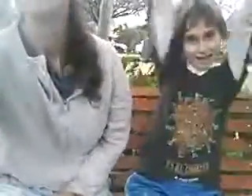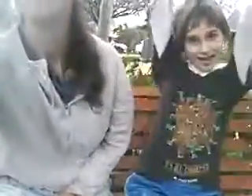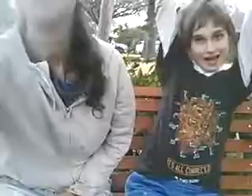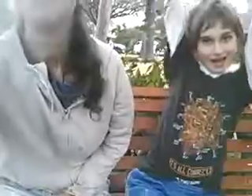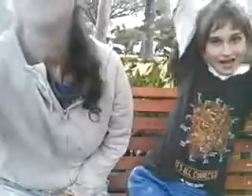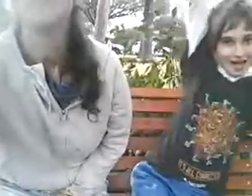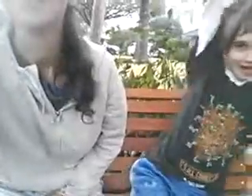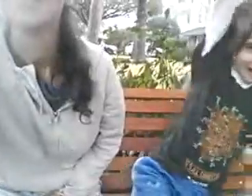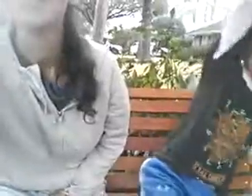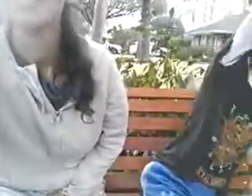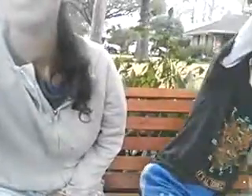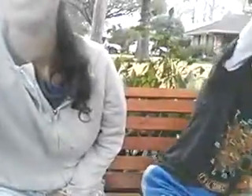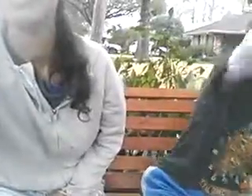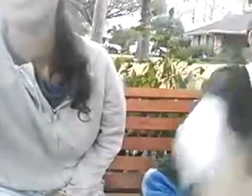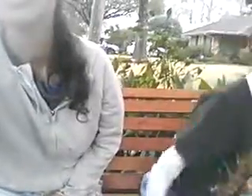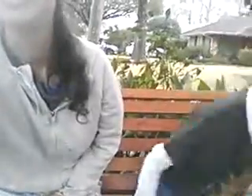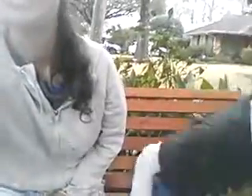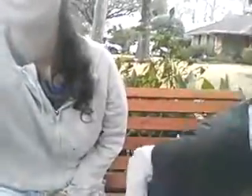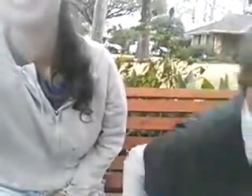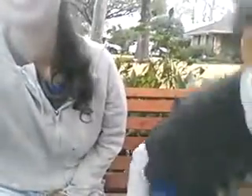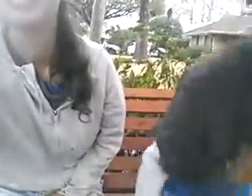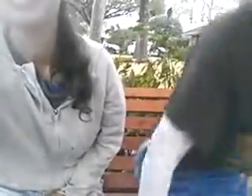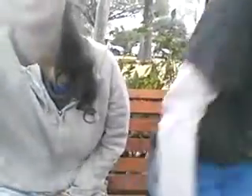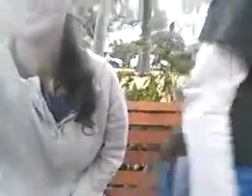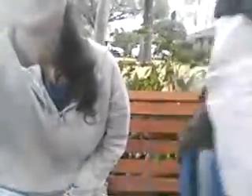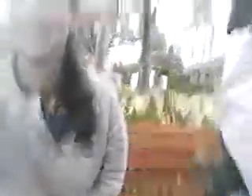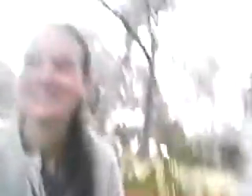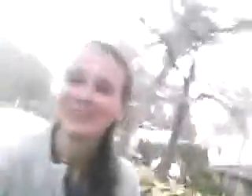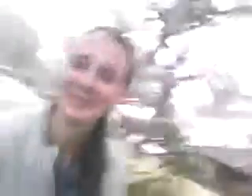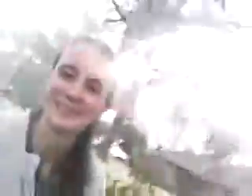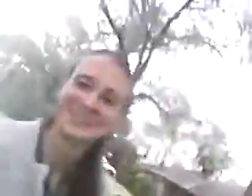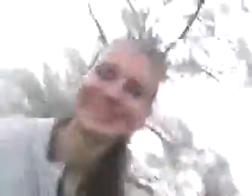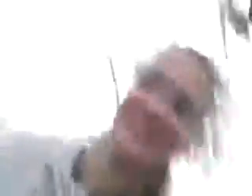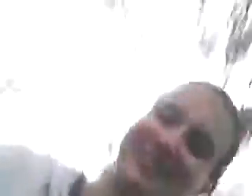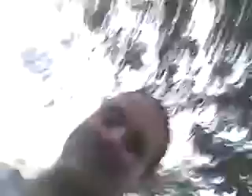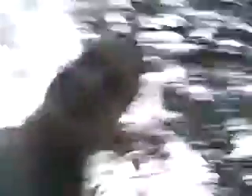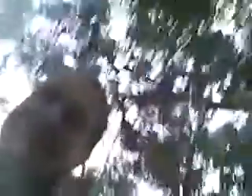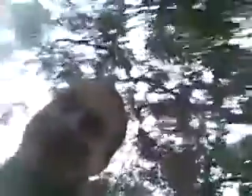Look, look, look.